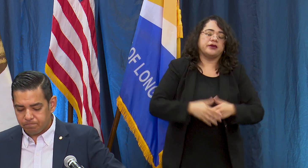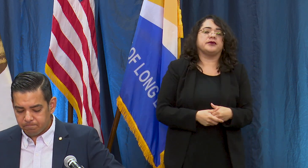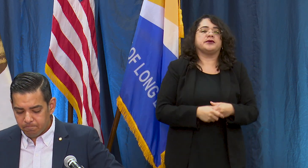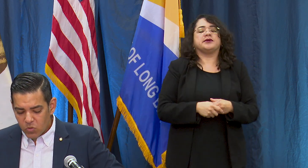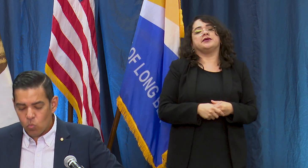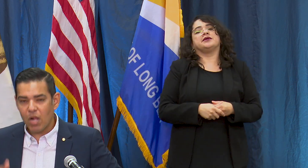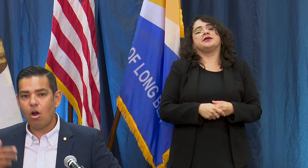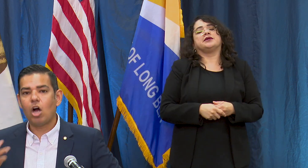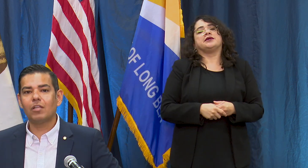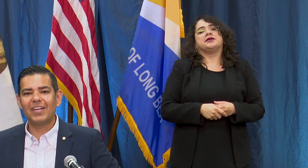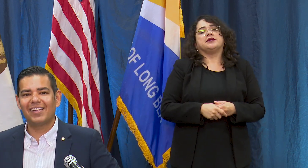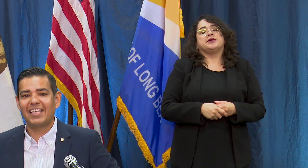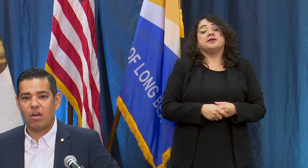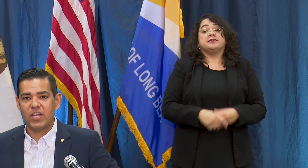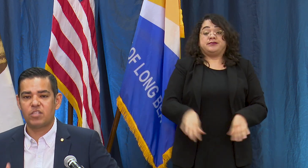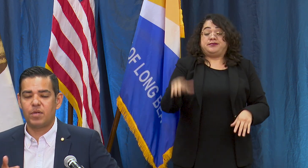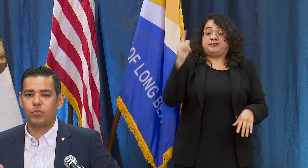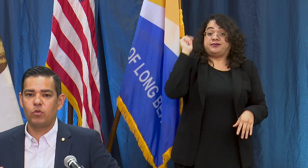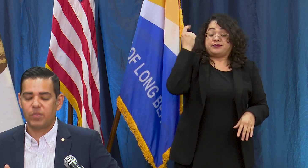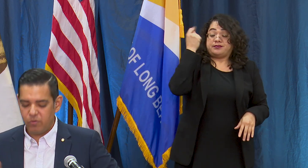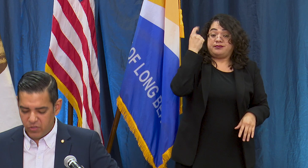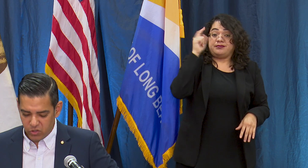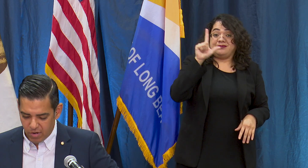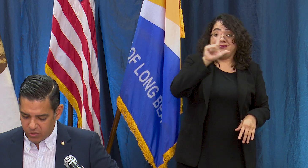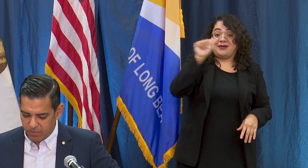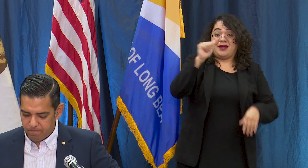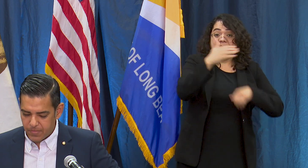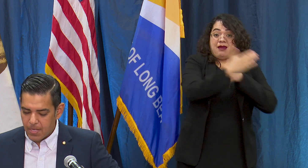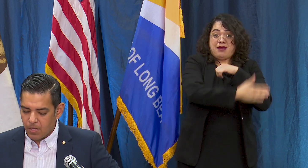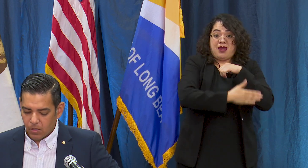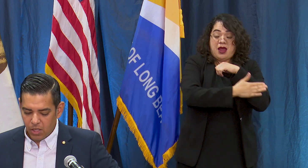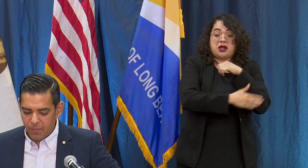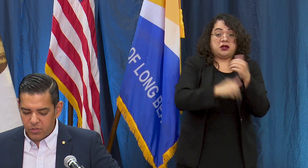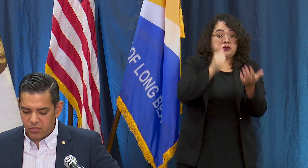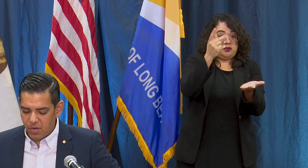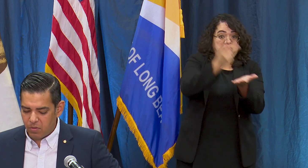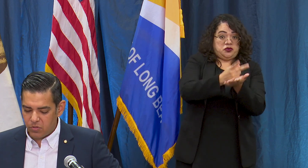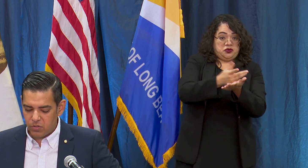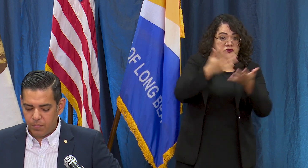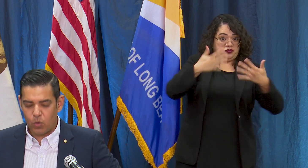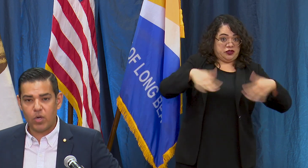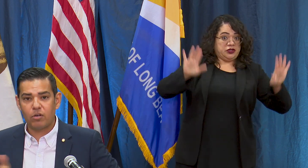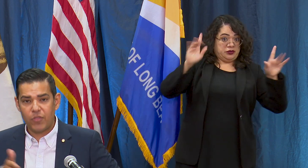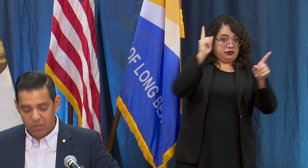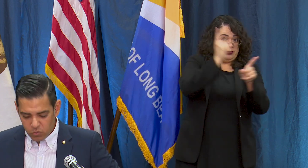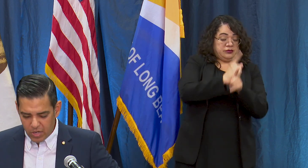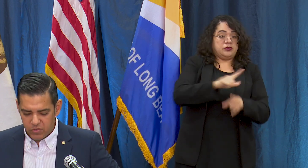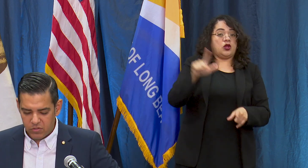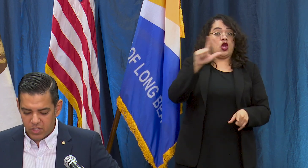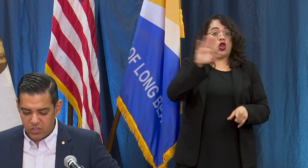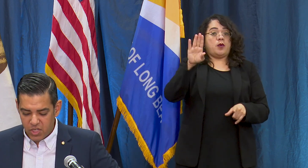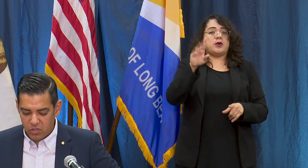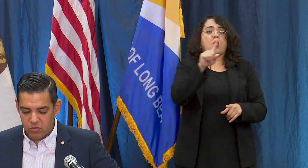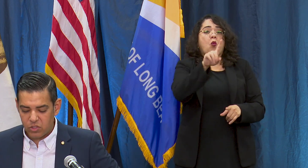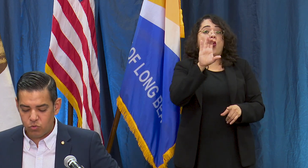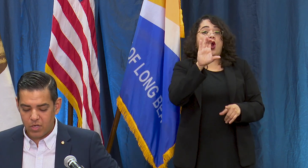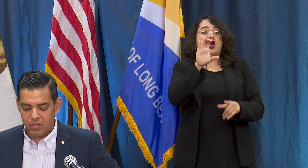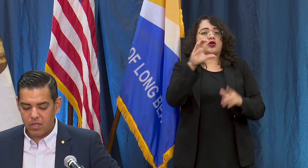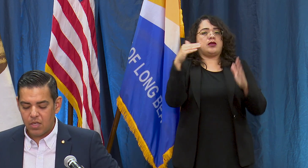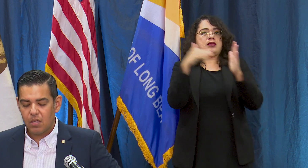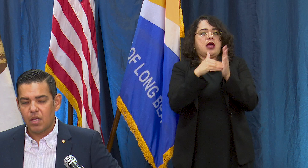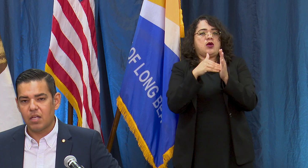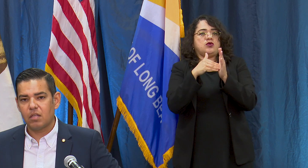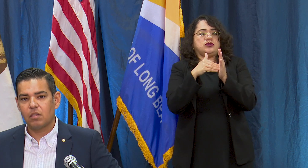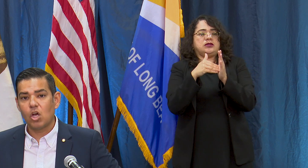reminder, while all of LA County has been approved to move in this direction, Long Beach's numbers per 100,000 residents continues to